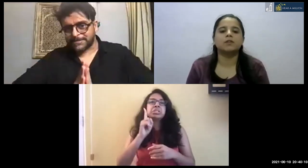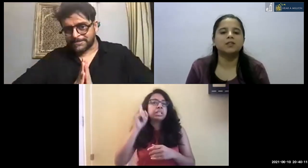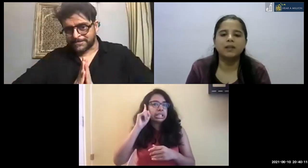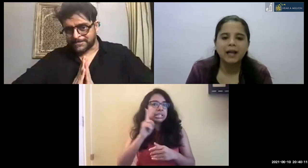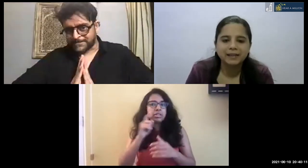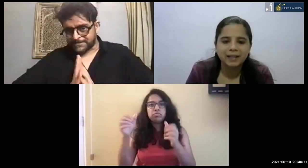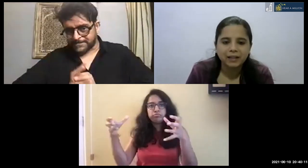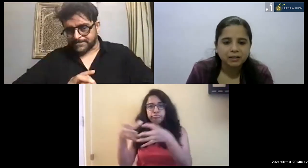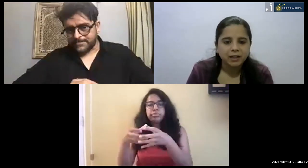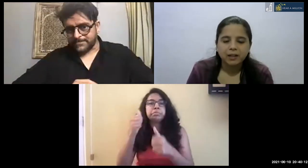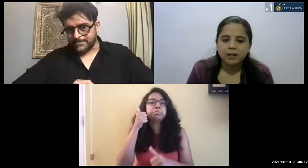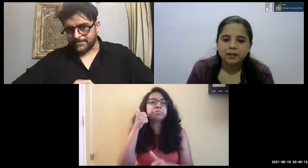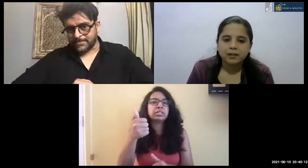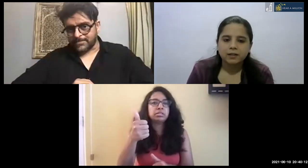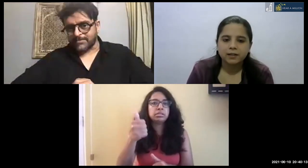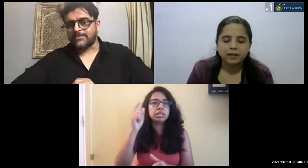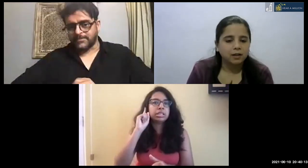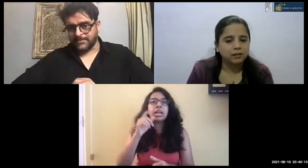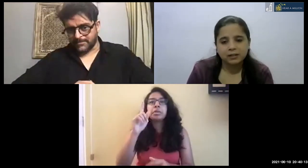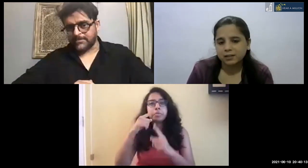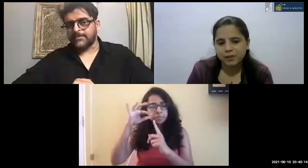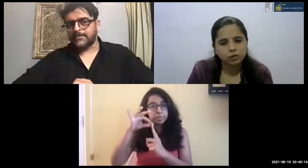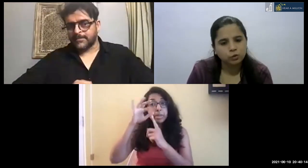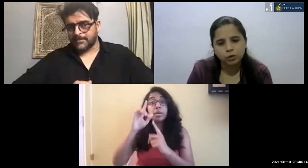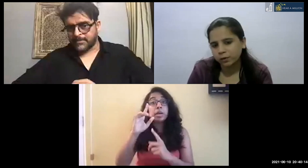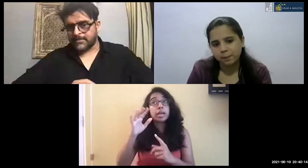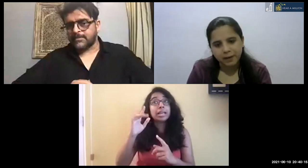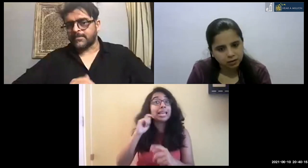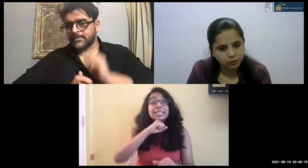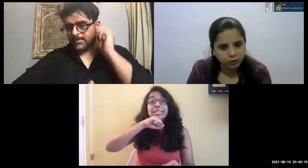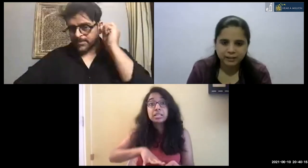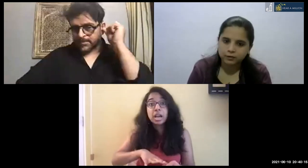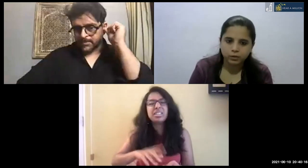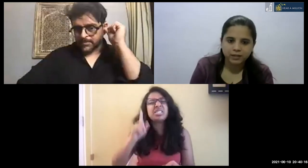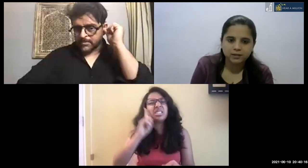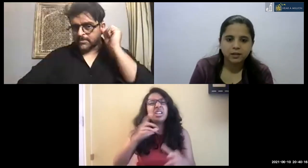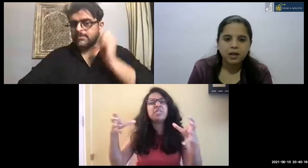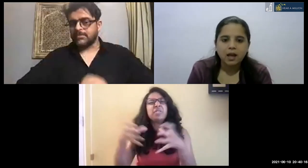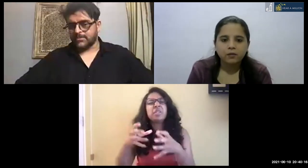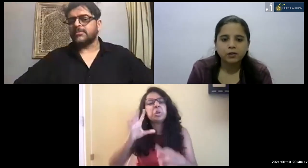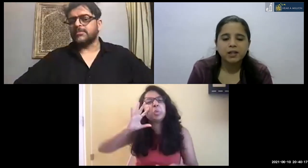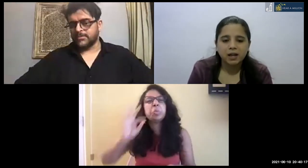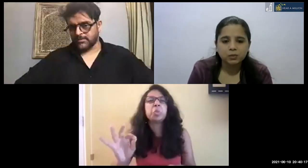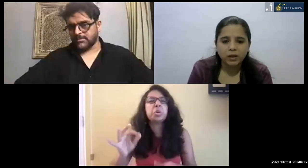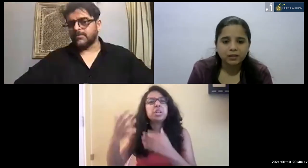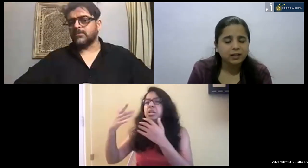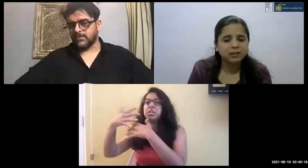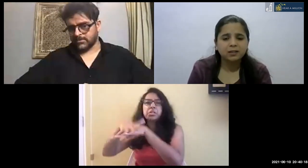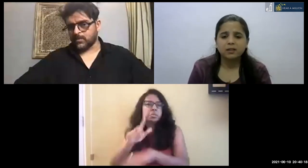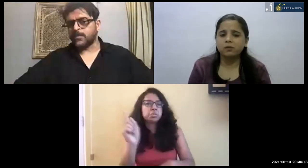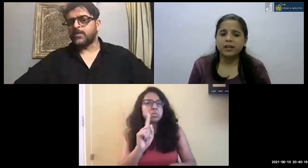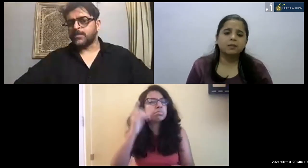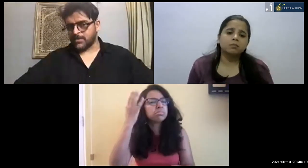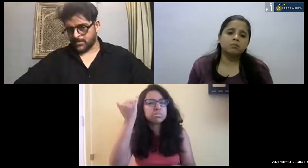For the first one, I think the special school would be better for the deaf students. For the young one,